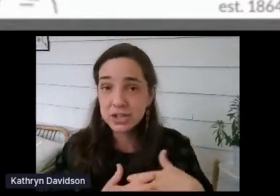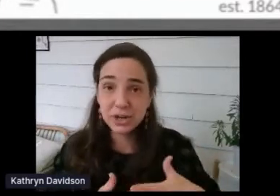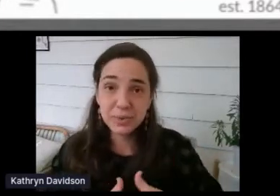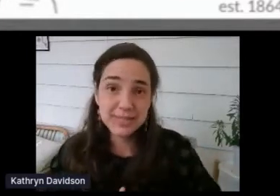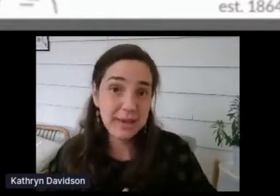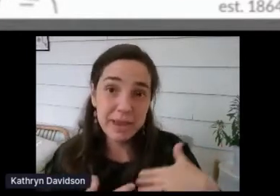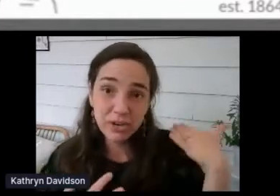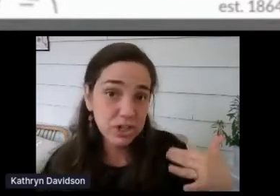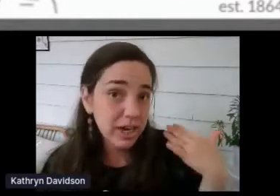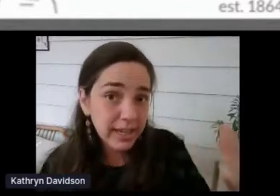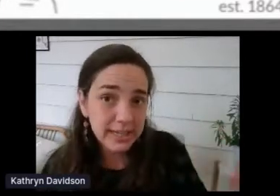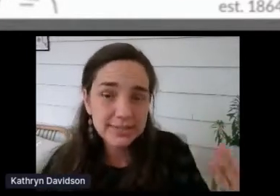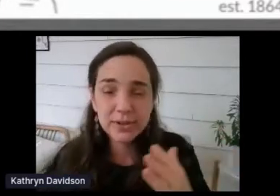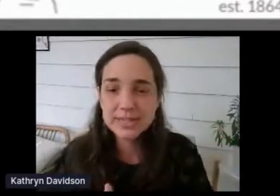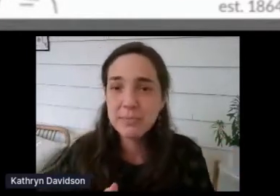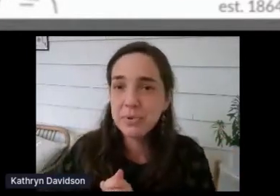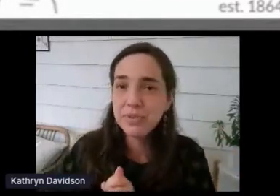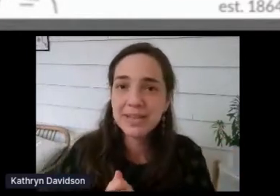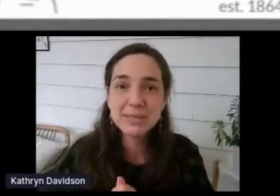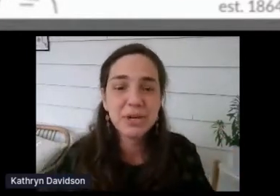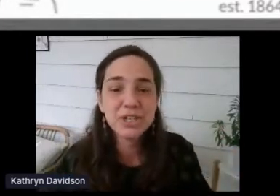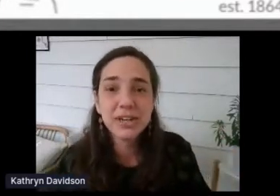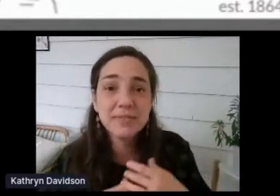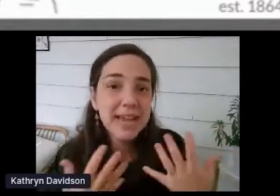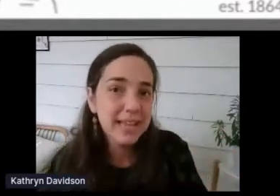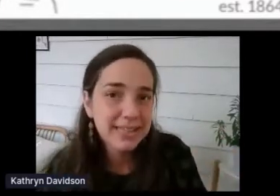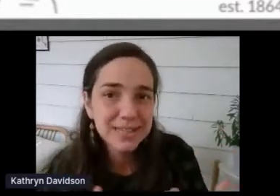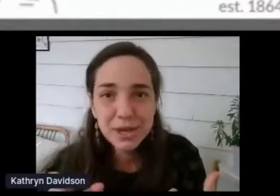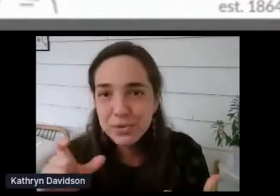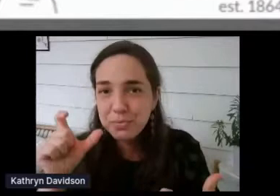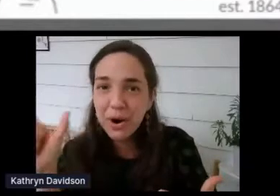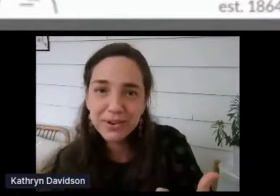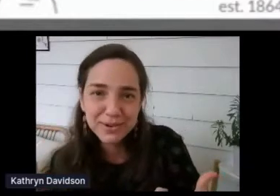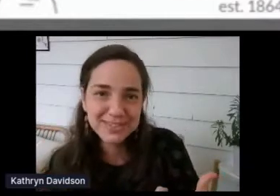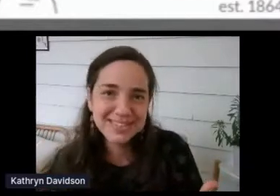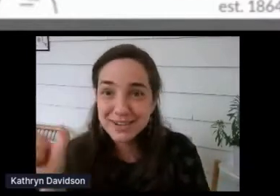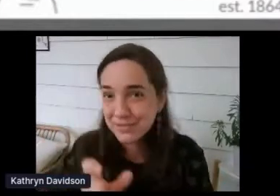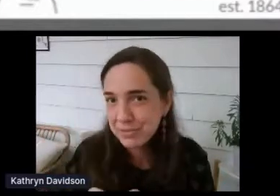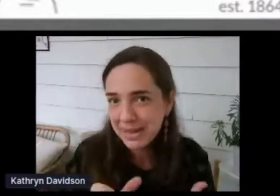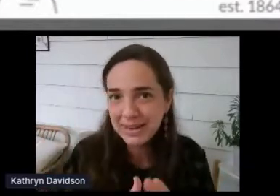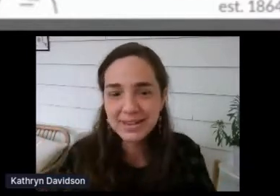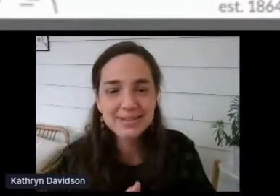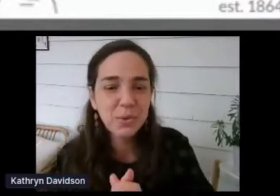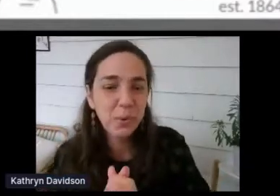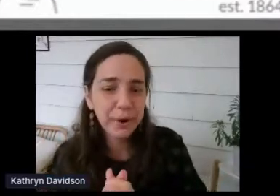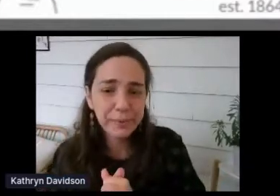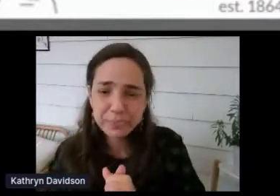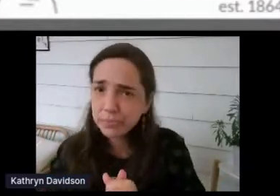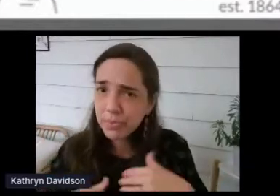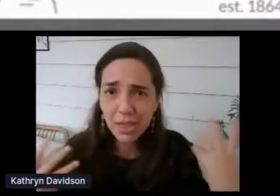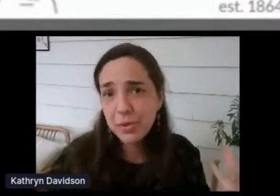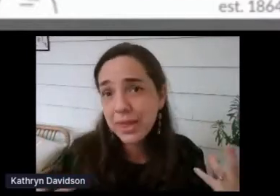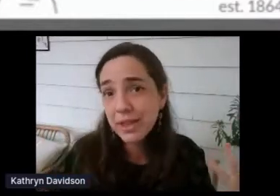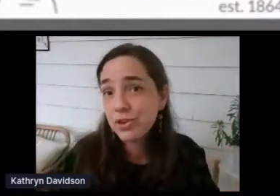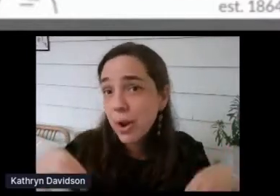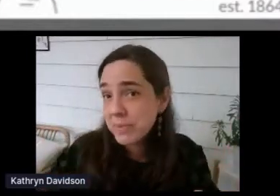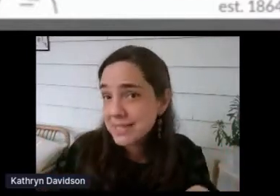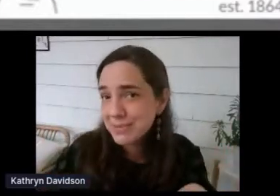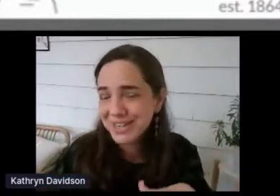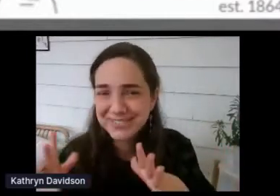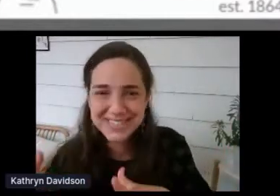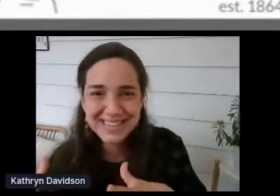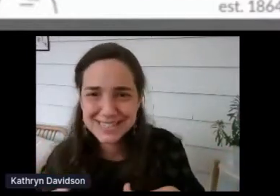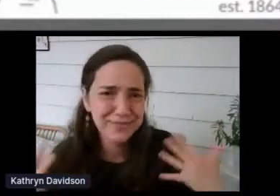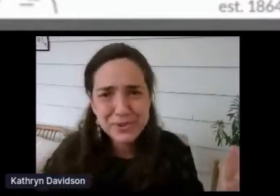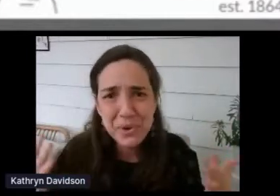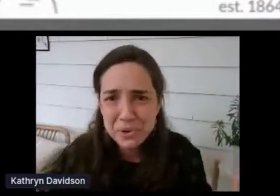that are shared with, say, Mandarin Chinese. For example, the expression of tense through particles instead of verb endings, or the way that you can drop the